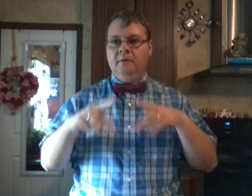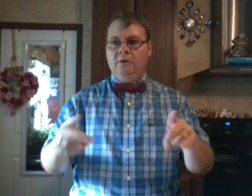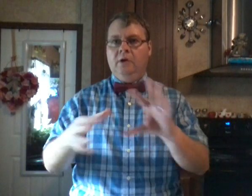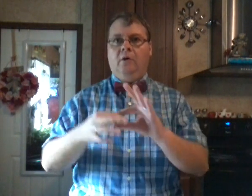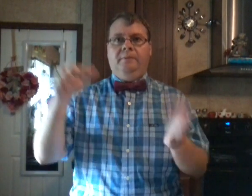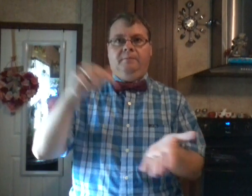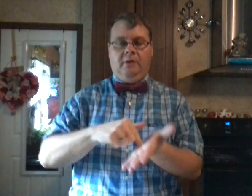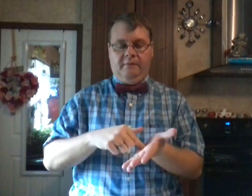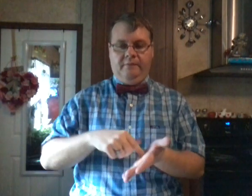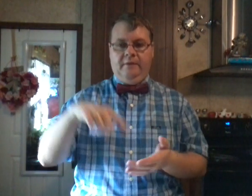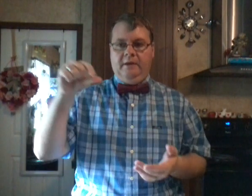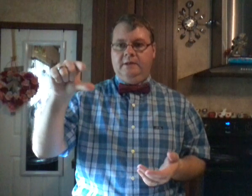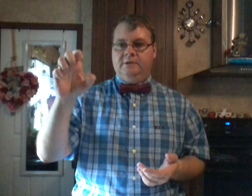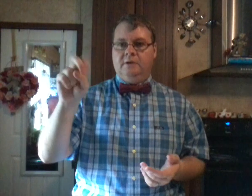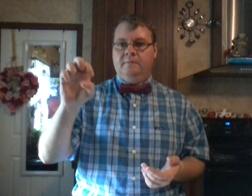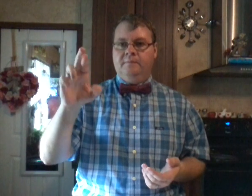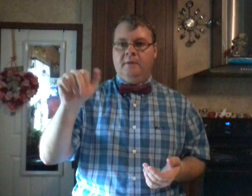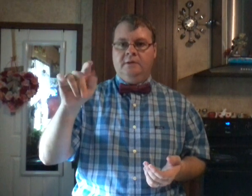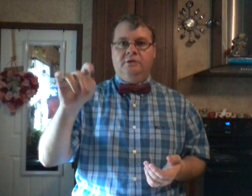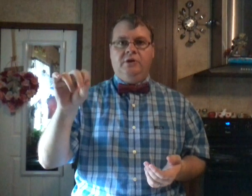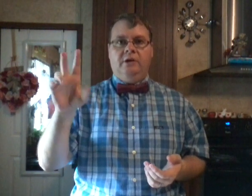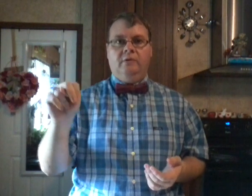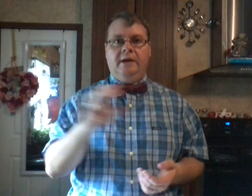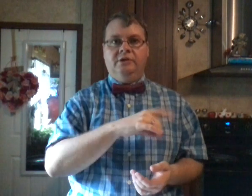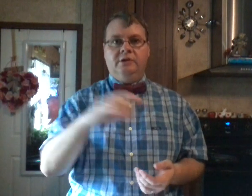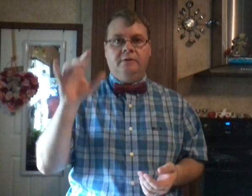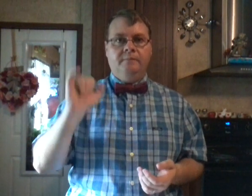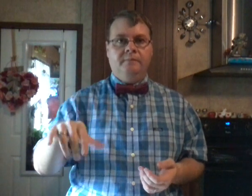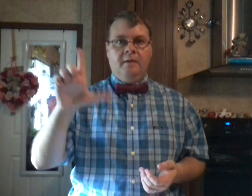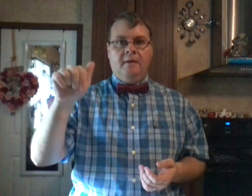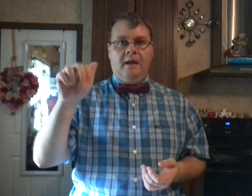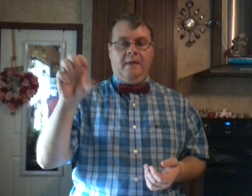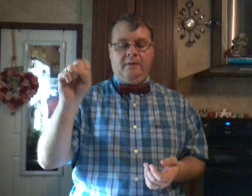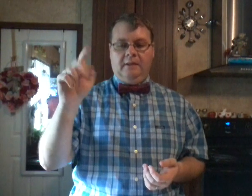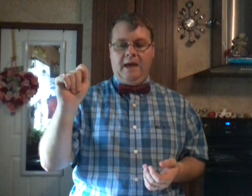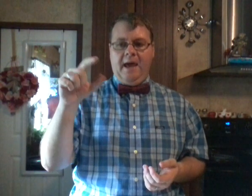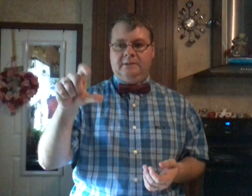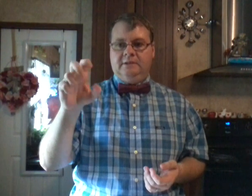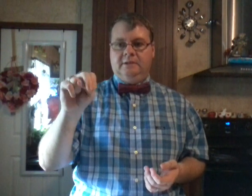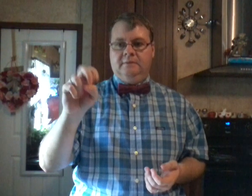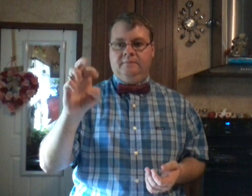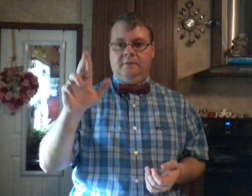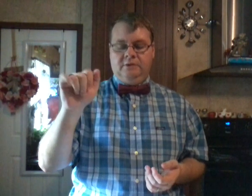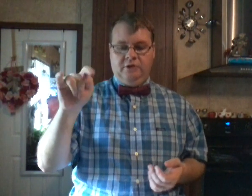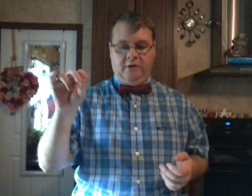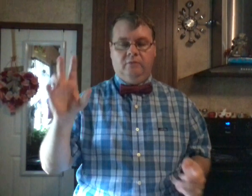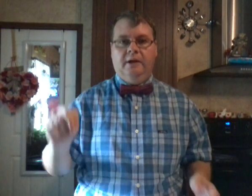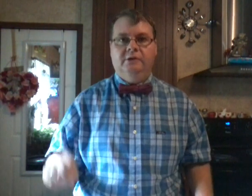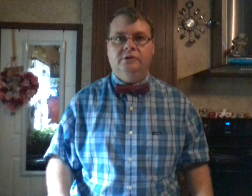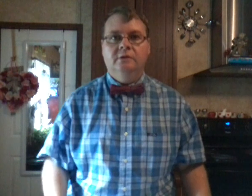you know, people of this generation and the last generation.